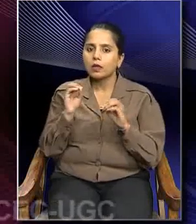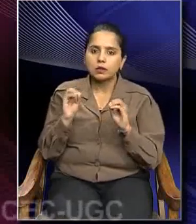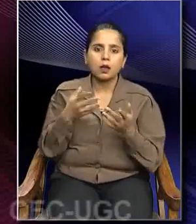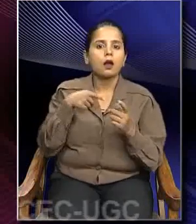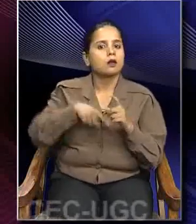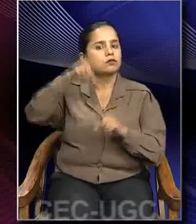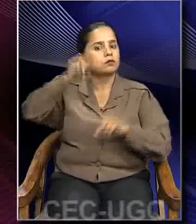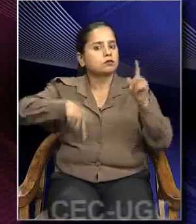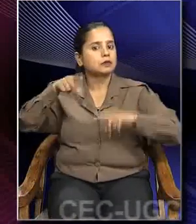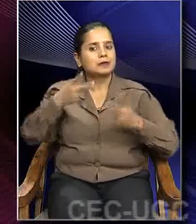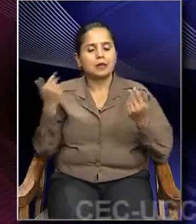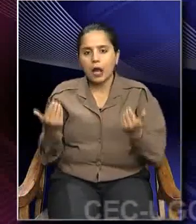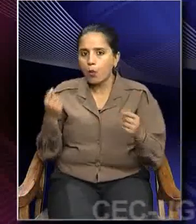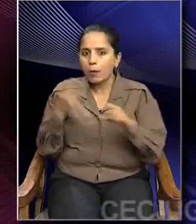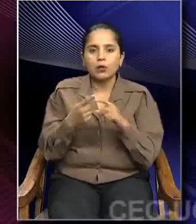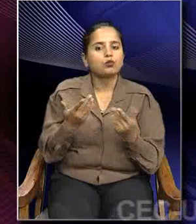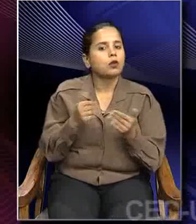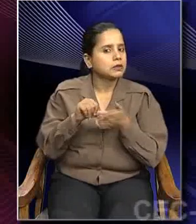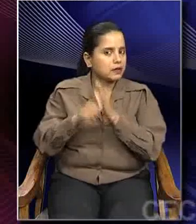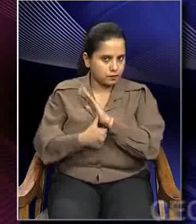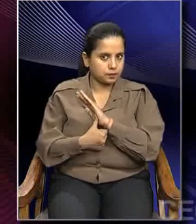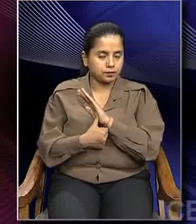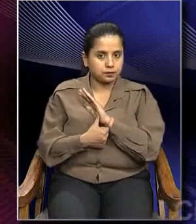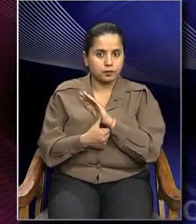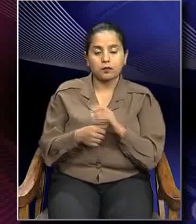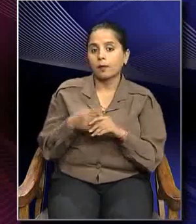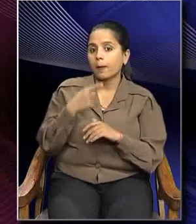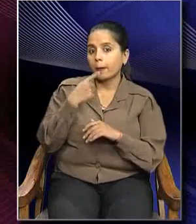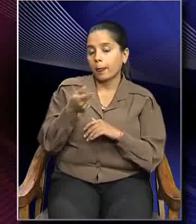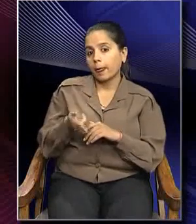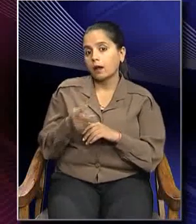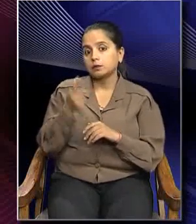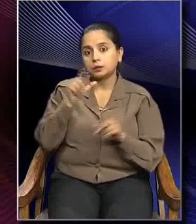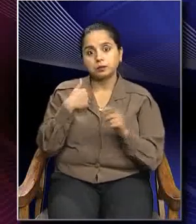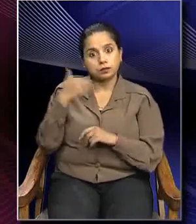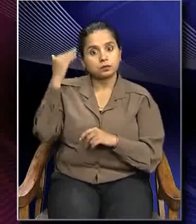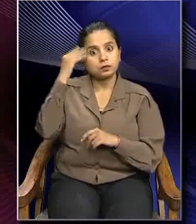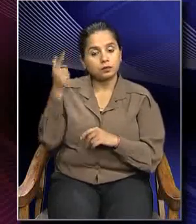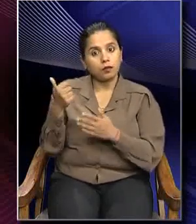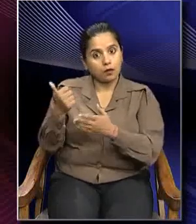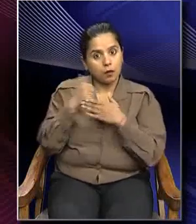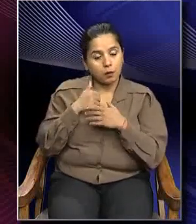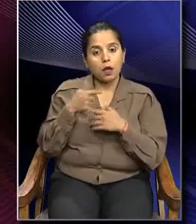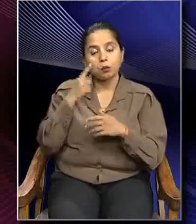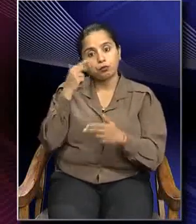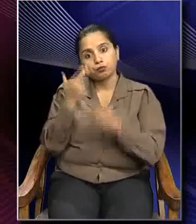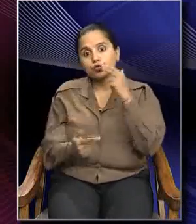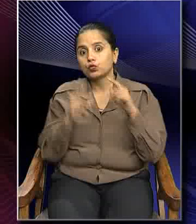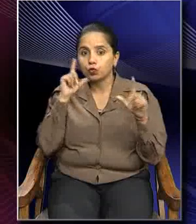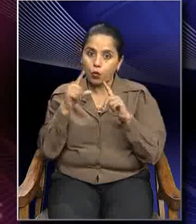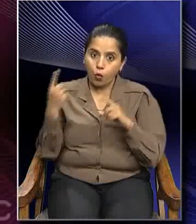invariable concomitance here. It can not be known with the help of testimony